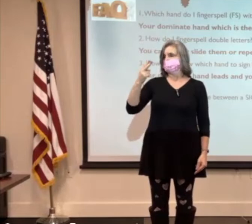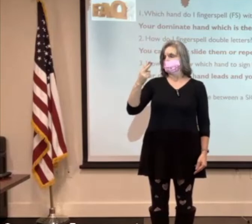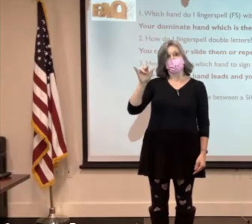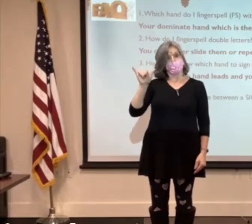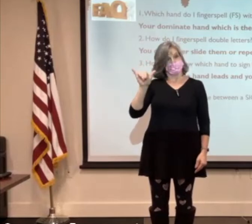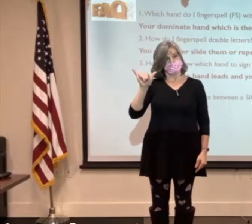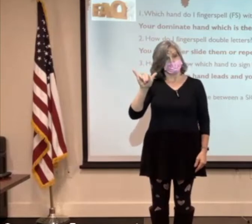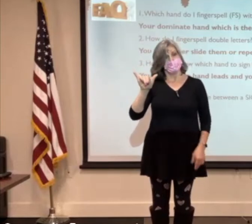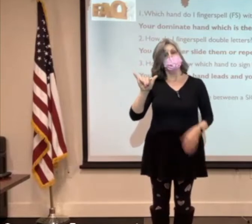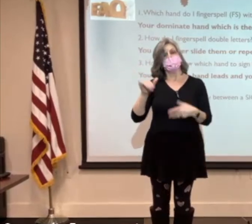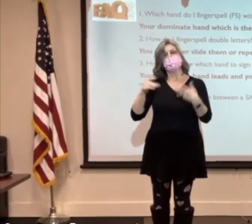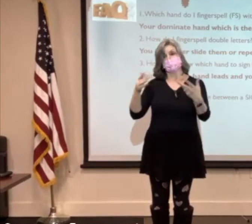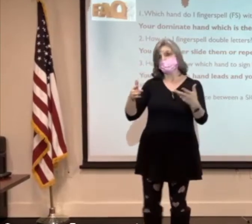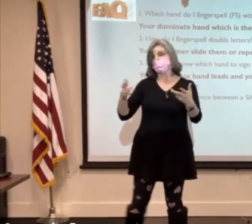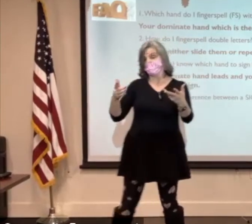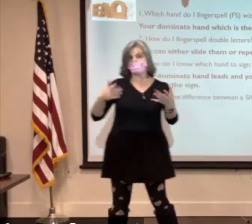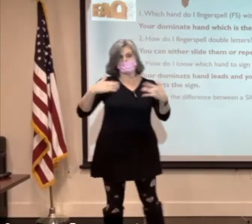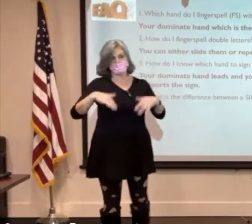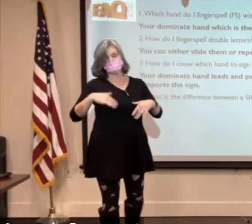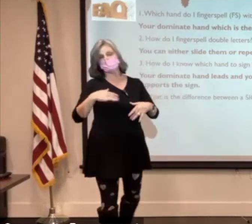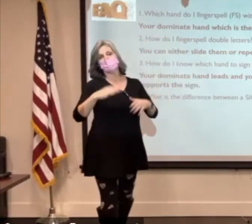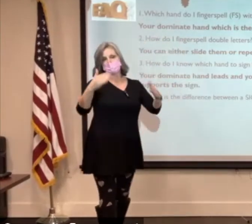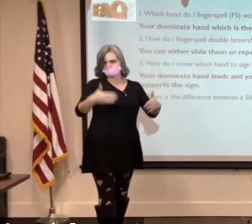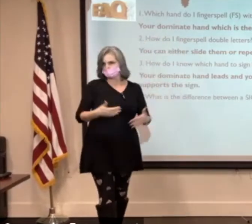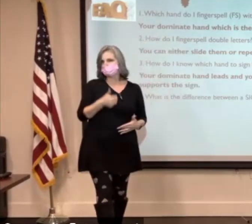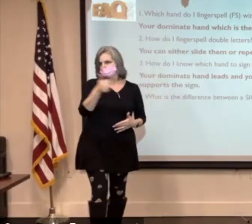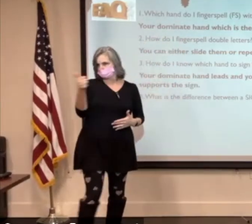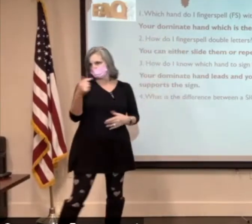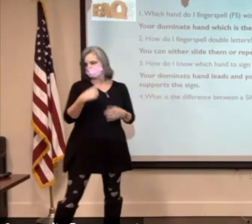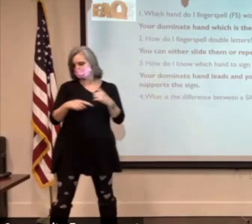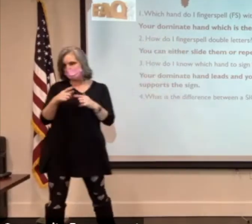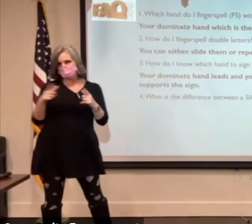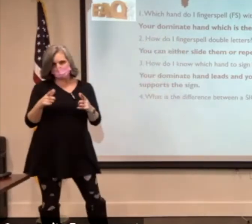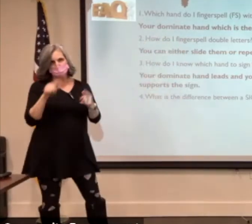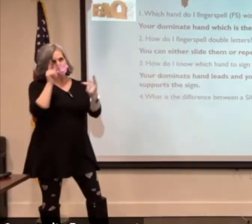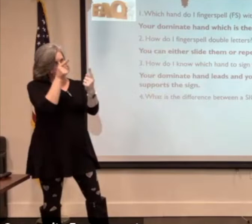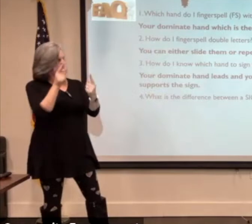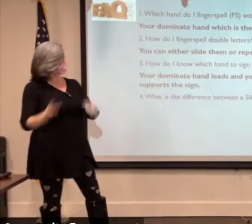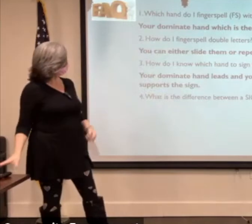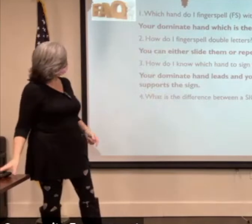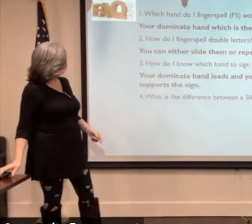is Kathy. So you'll be able to, hopefully by the end of tonight, introduce yourselves in sign language. That's one of our goals.